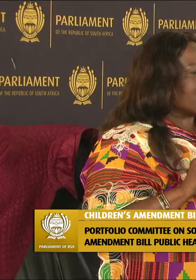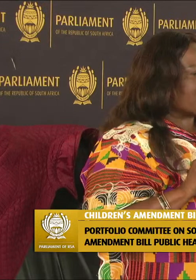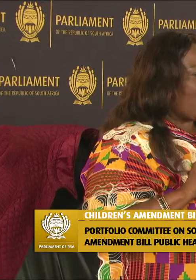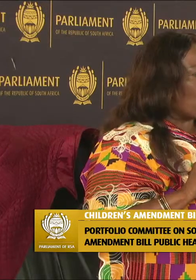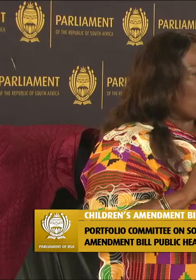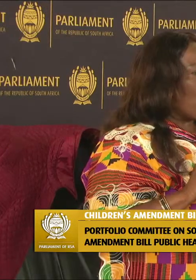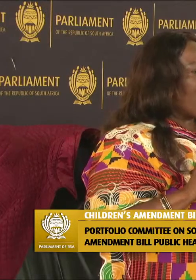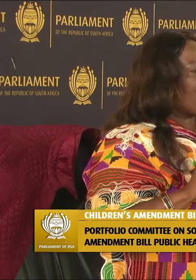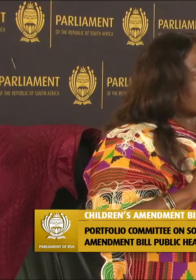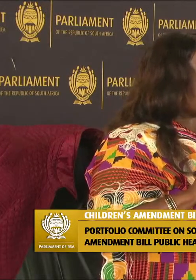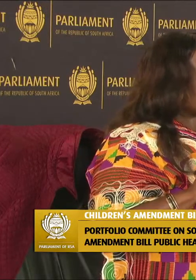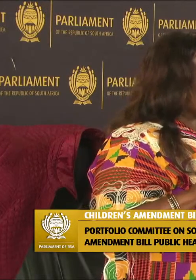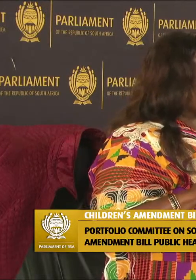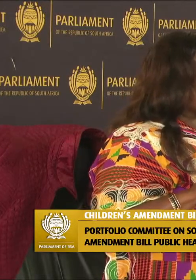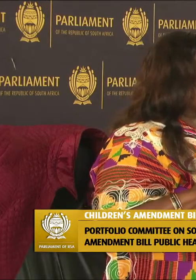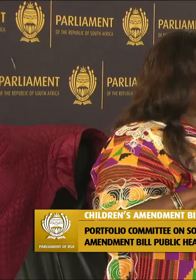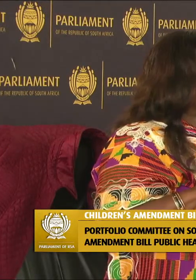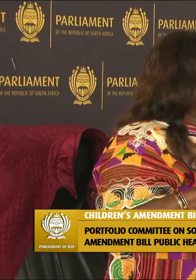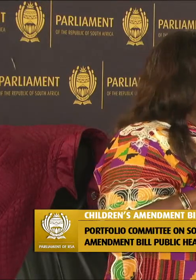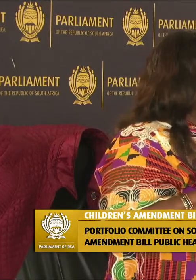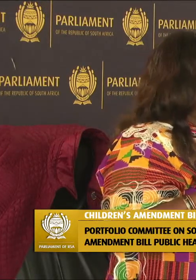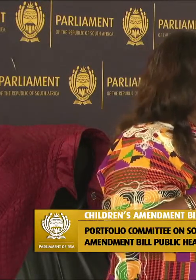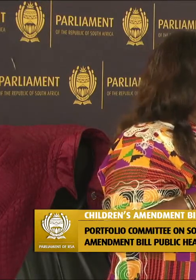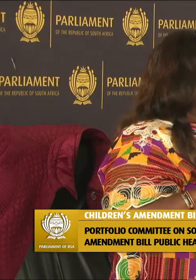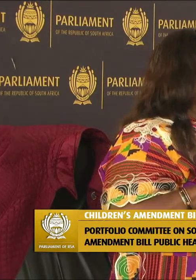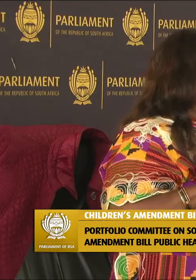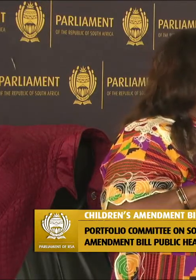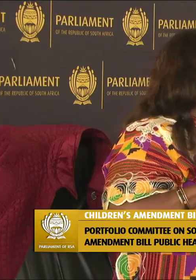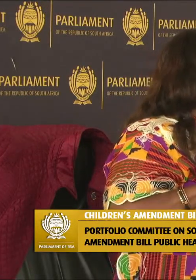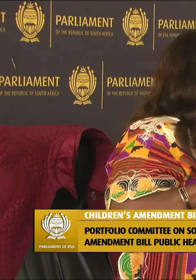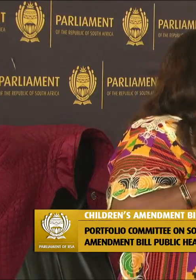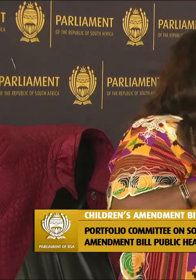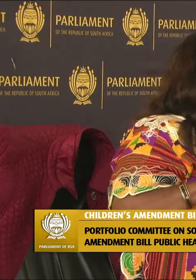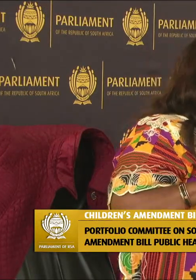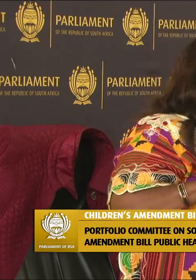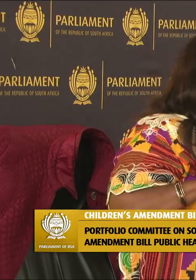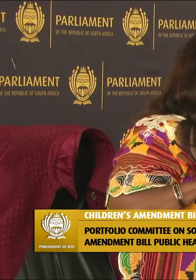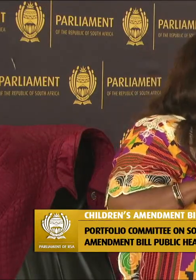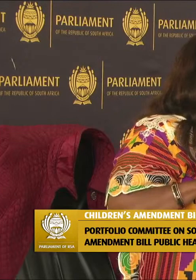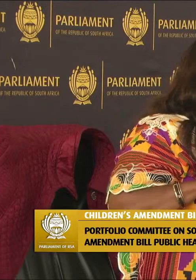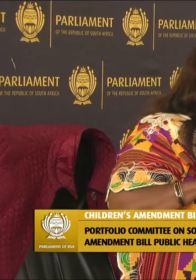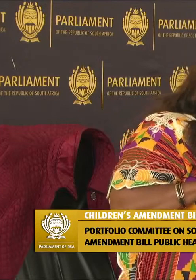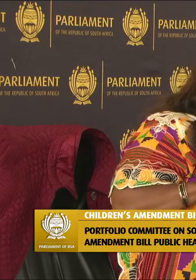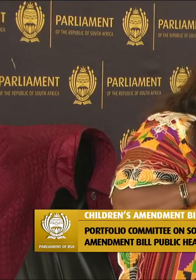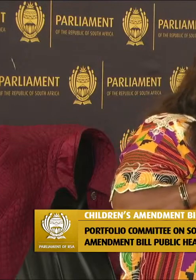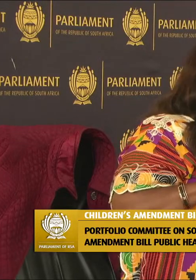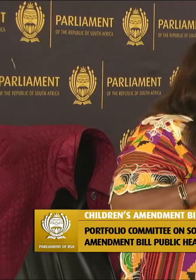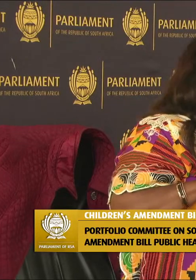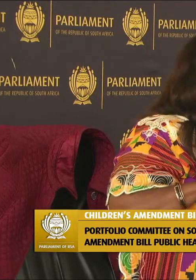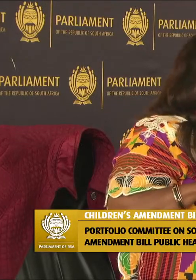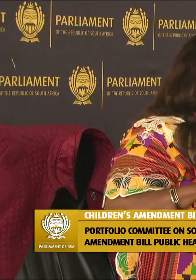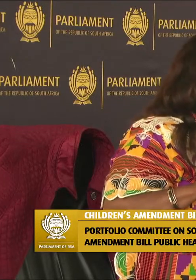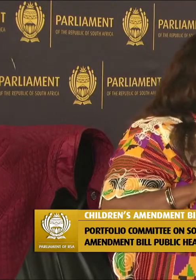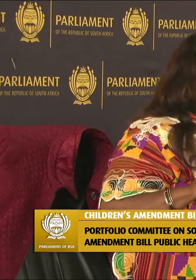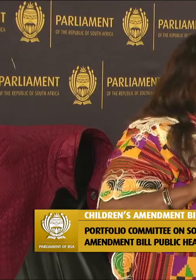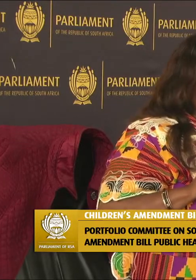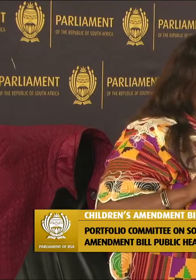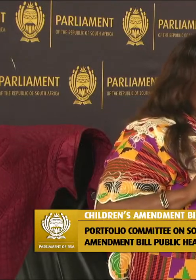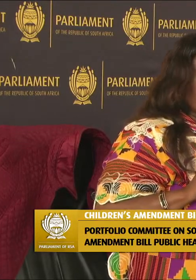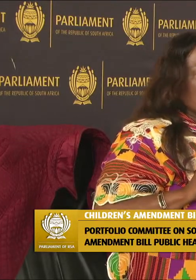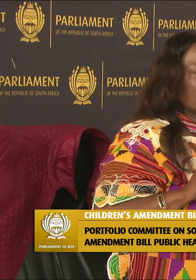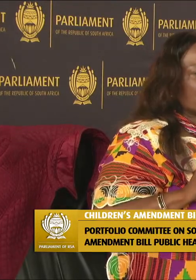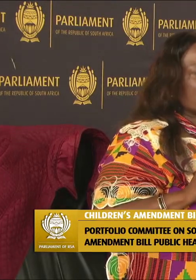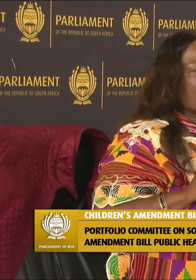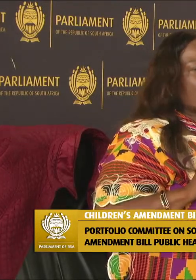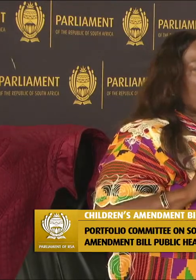kwinto enjalo esiye ke ngoku thina amalungu eParlamente sihambe siconsulta abantu